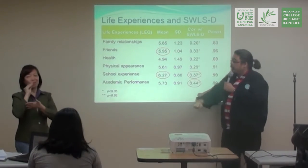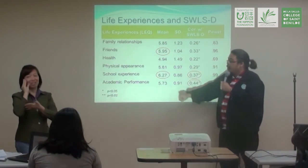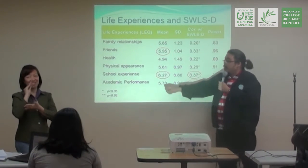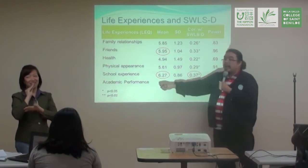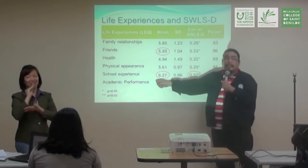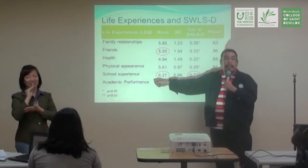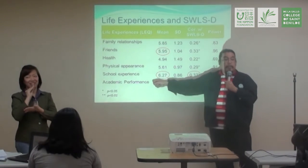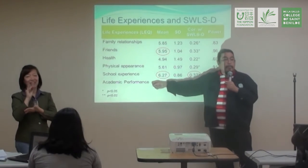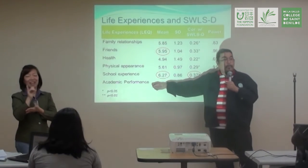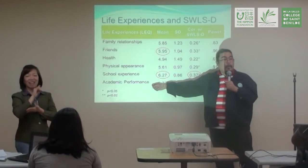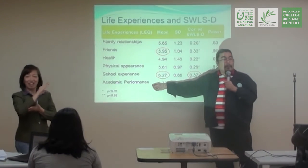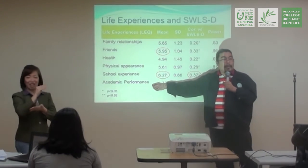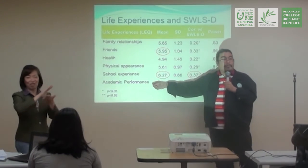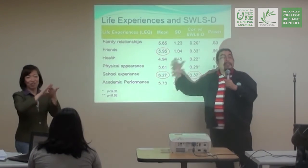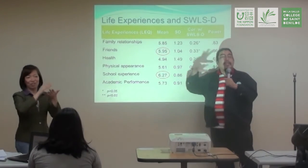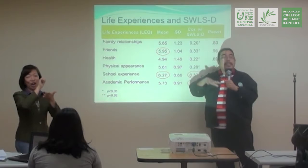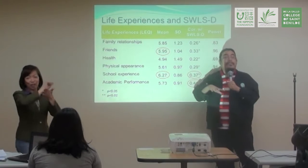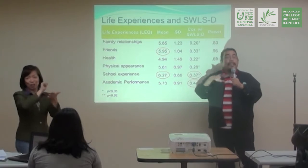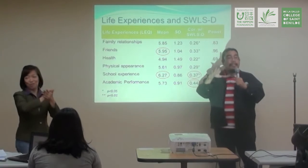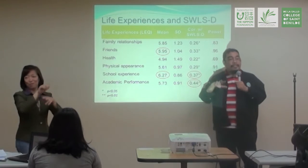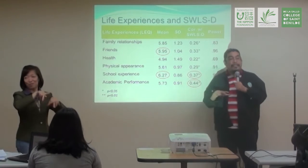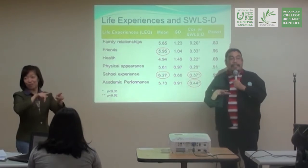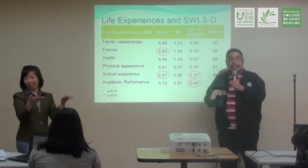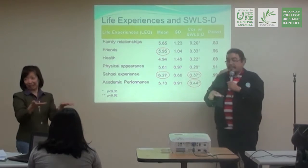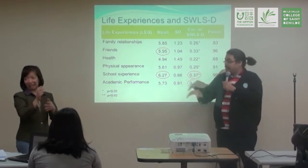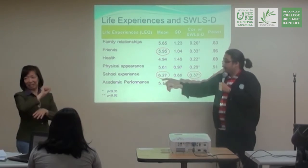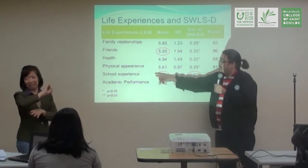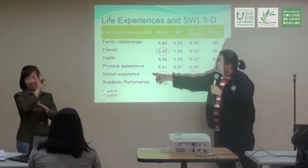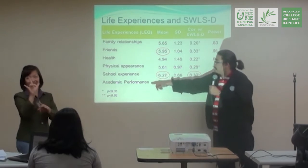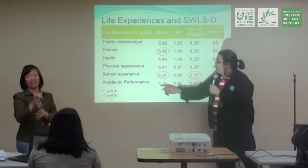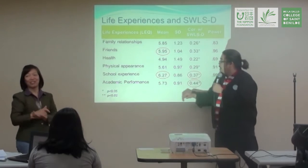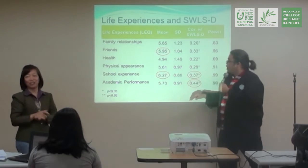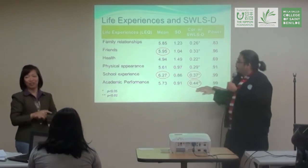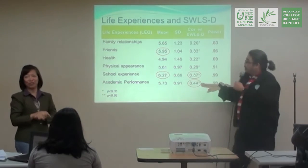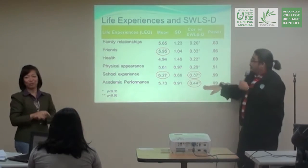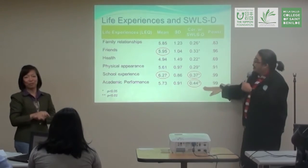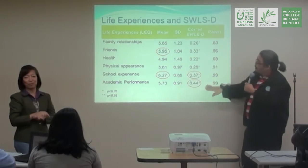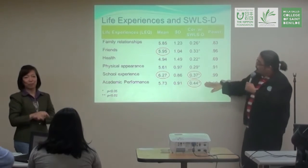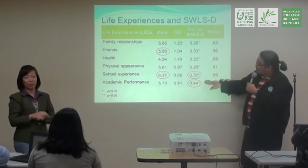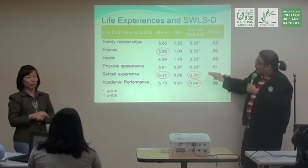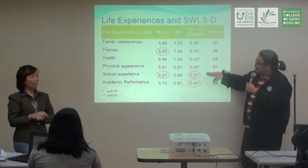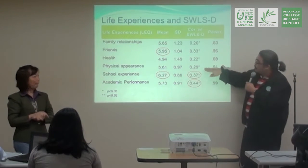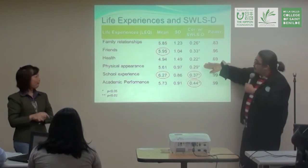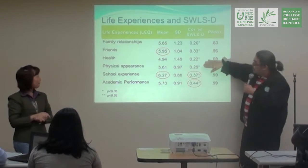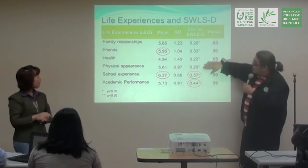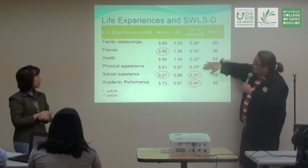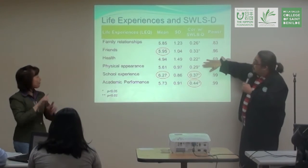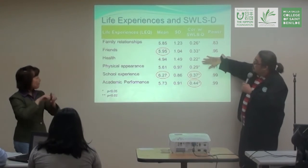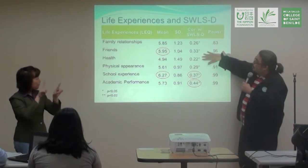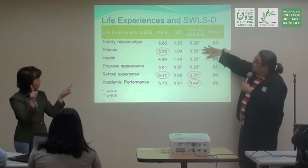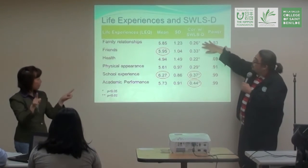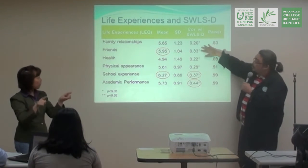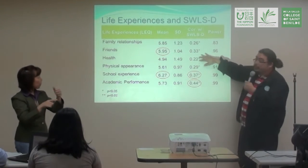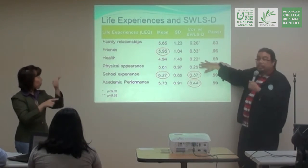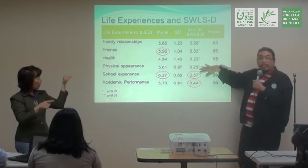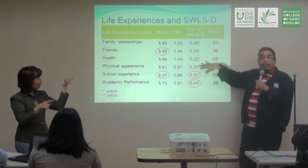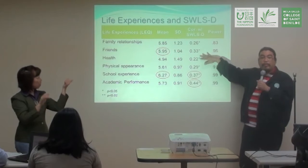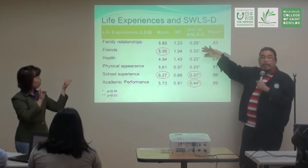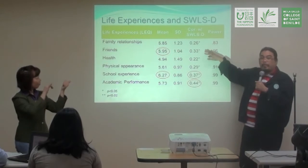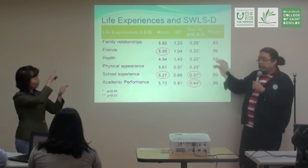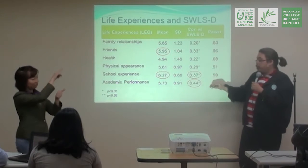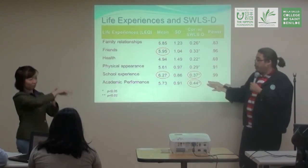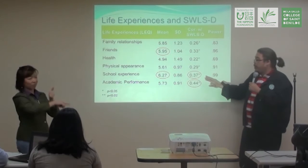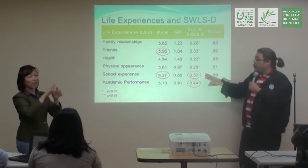experience and their academic performance. Here it is the yes. But nonetheless, the others also are